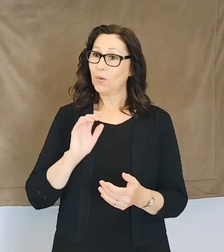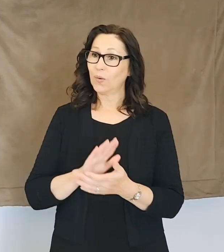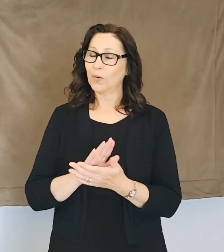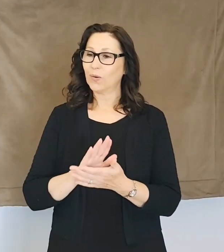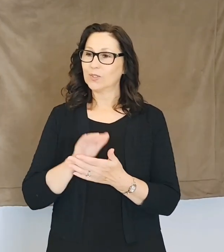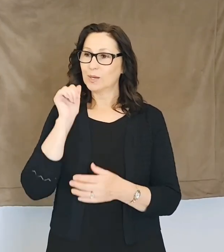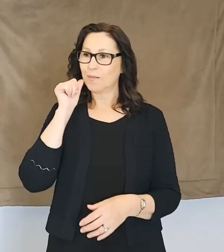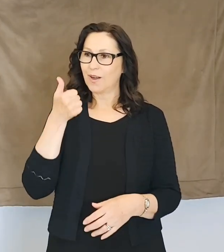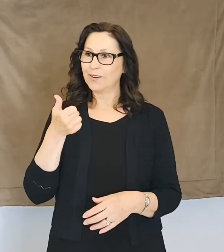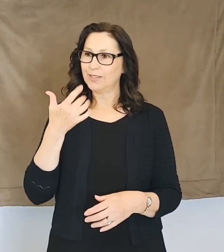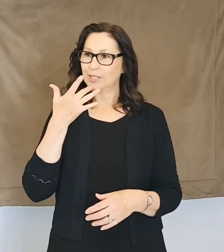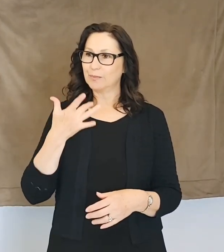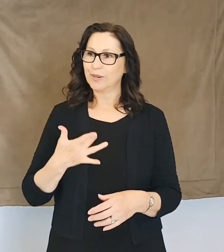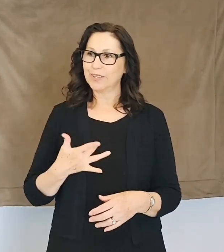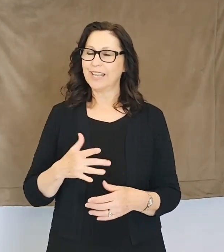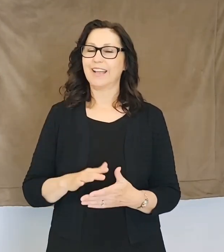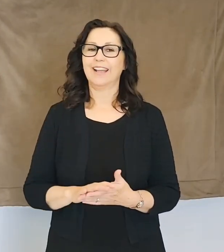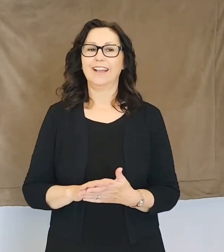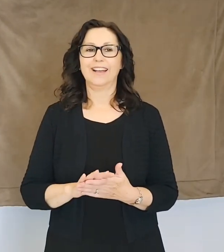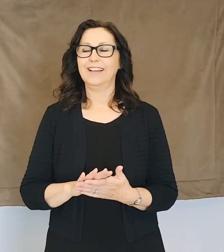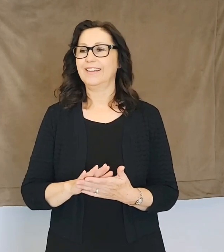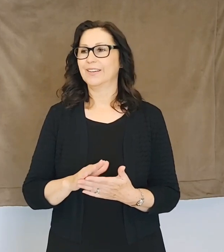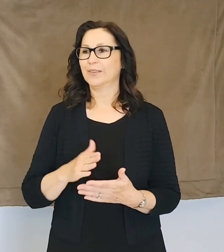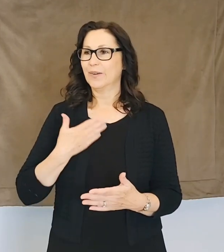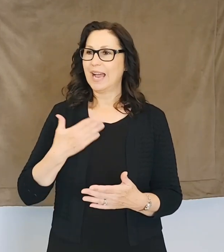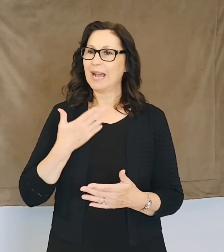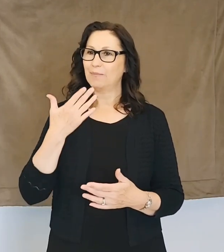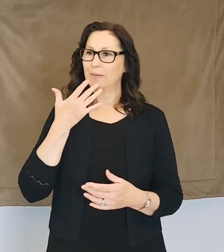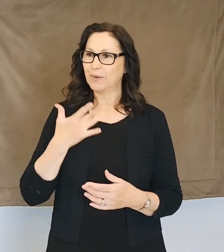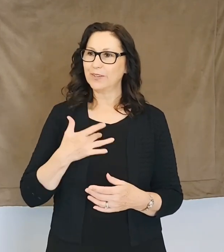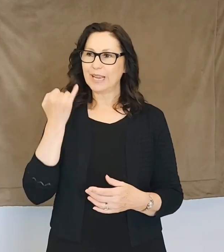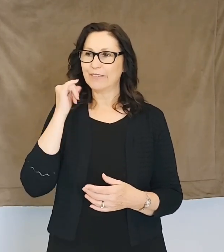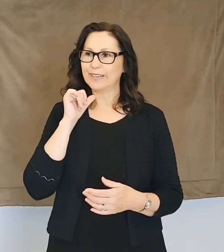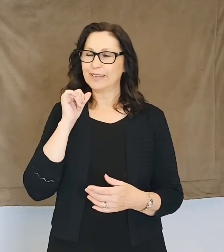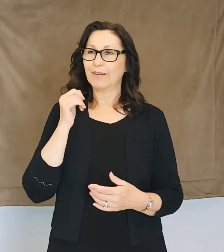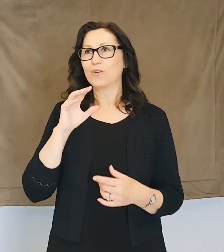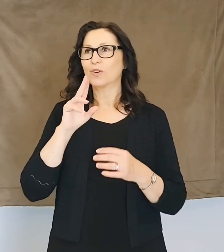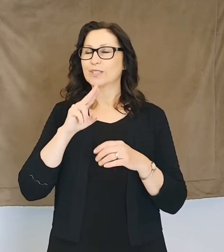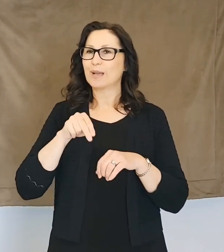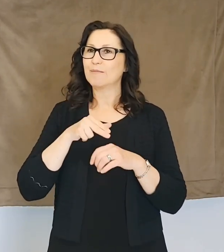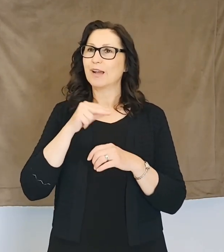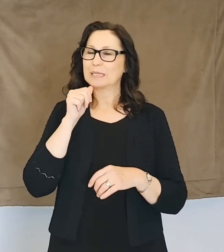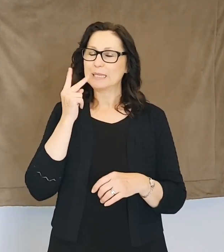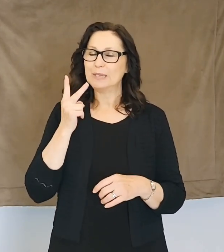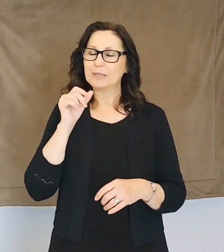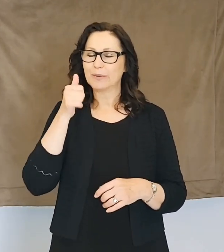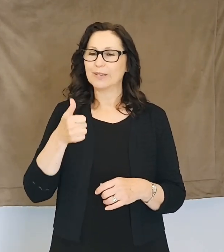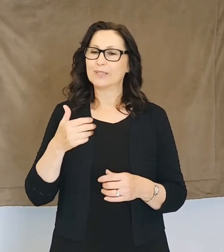Oh, tomorrow is your birthday. Oh, well, happy birthday. But of course, I'm not going to see you tomorrow, so